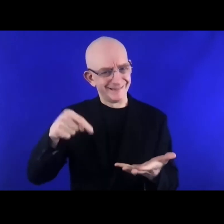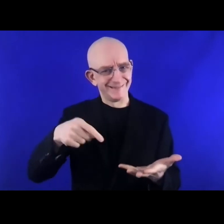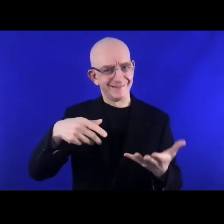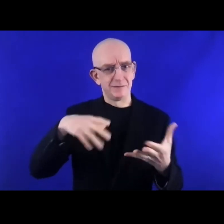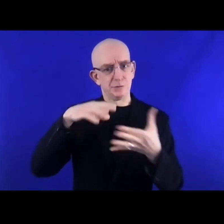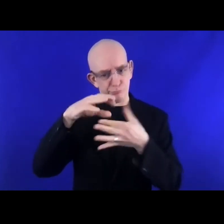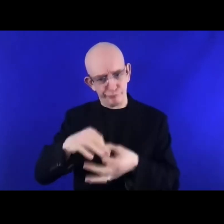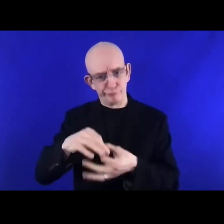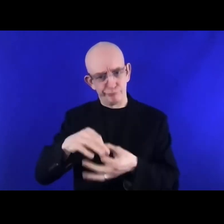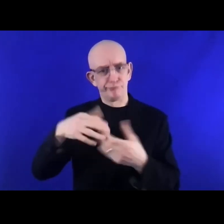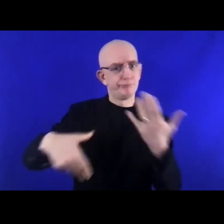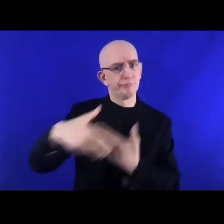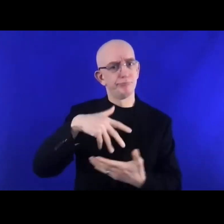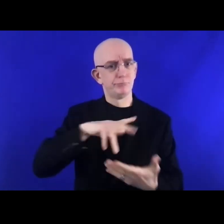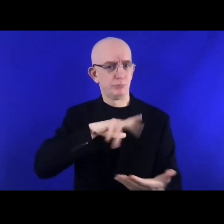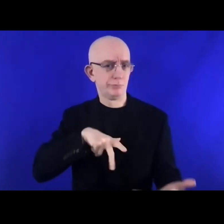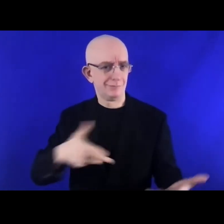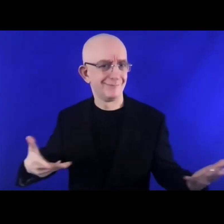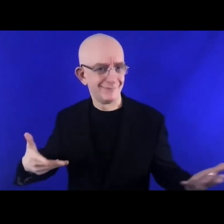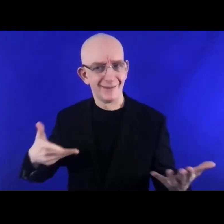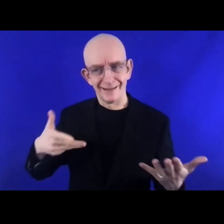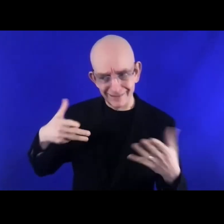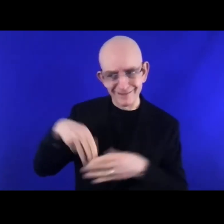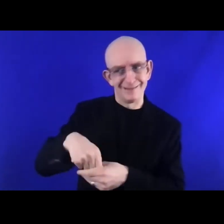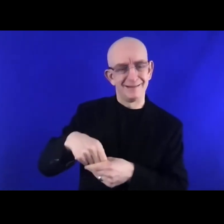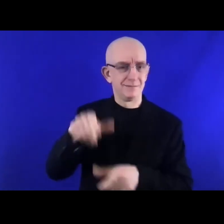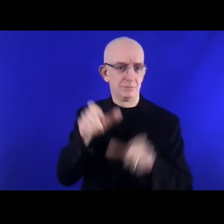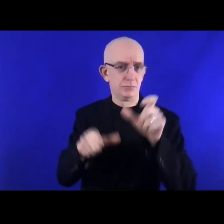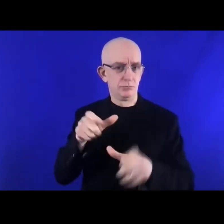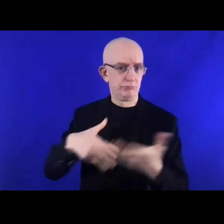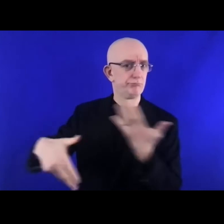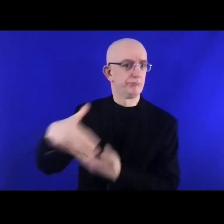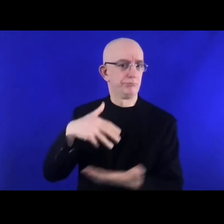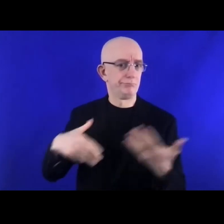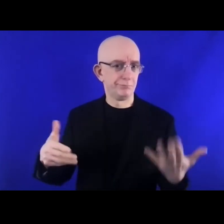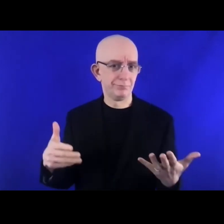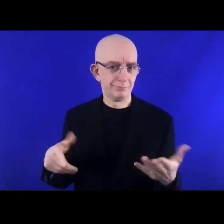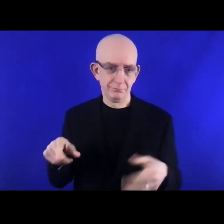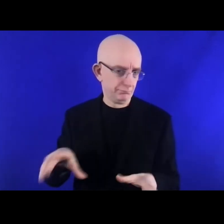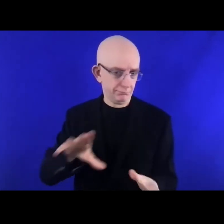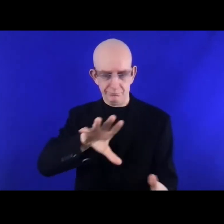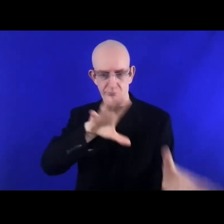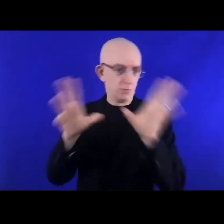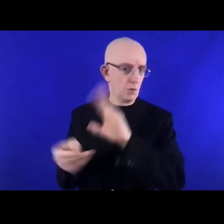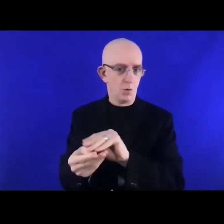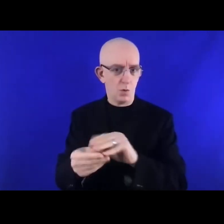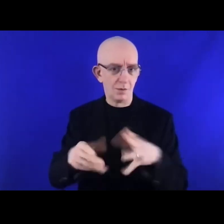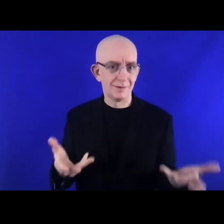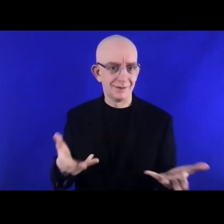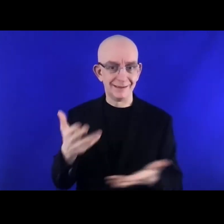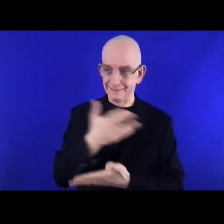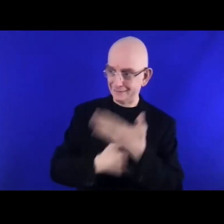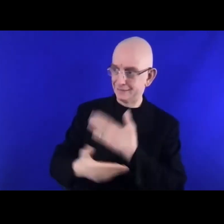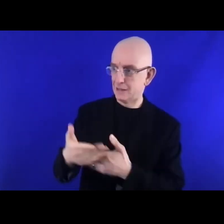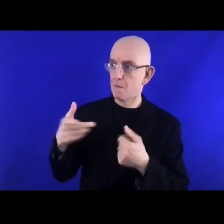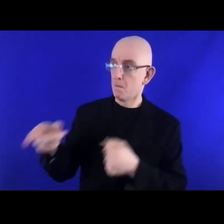the everything that the disabled person does achieve or something big, we can that way we can